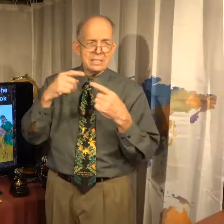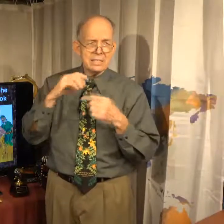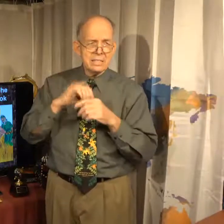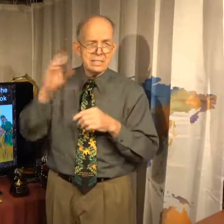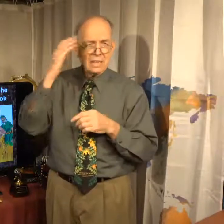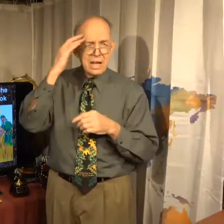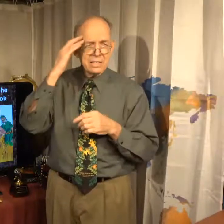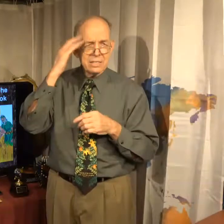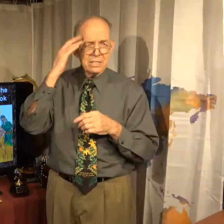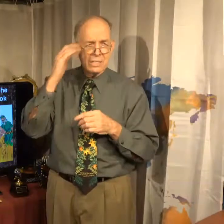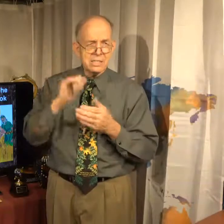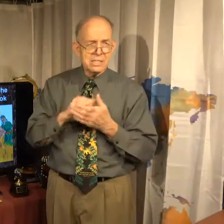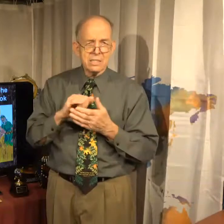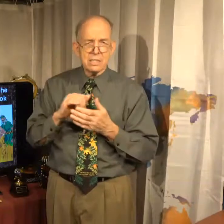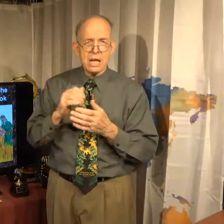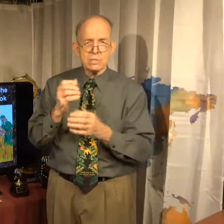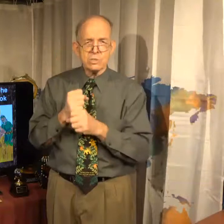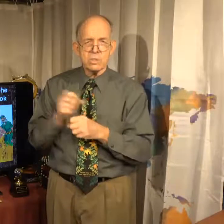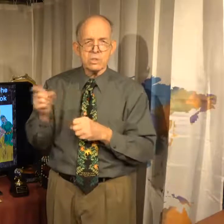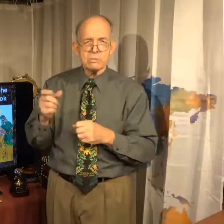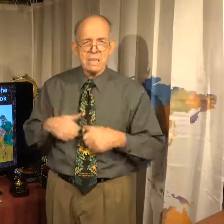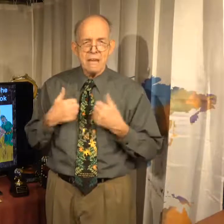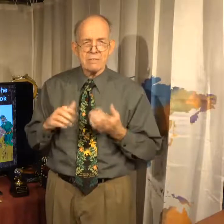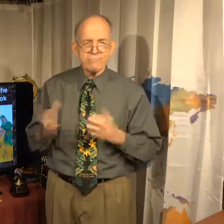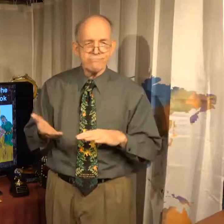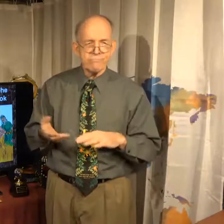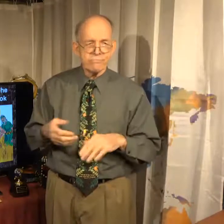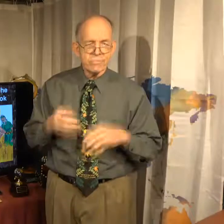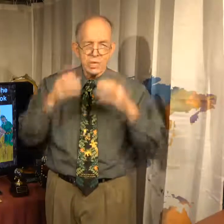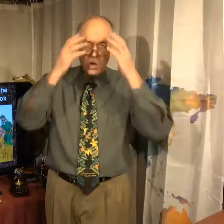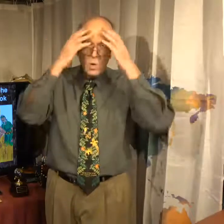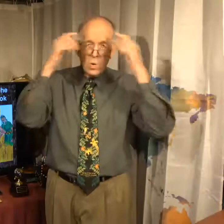his head, back to his neck.